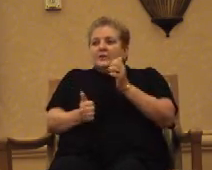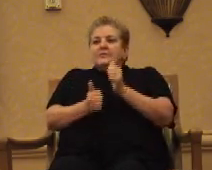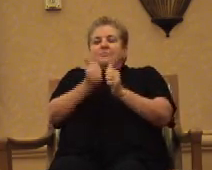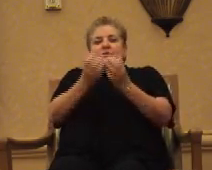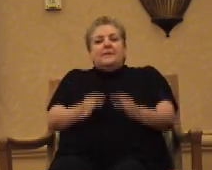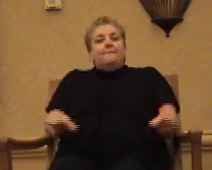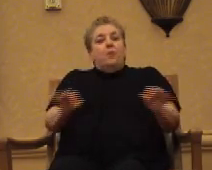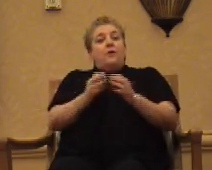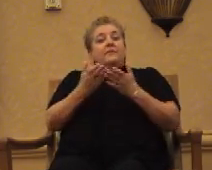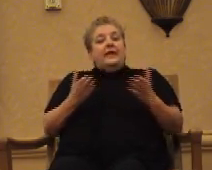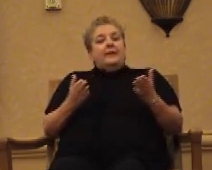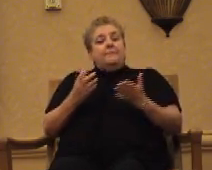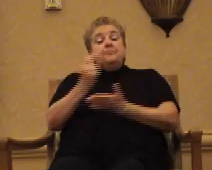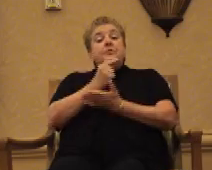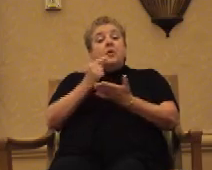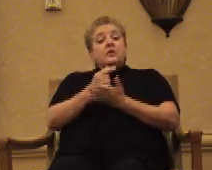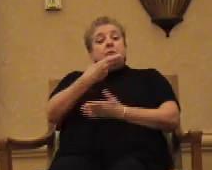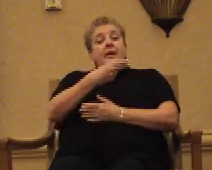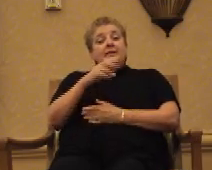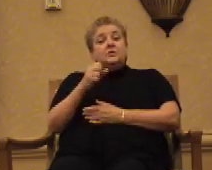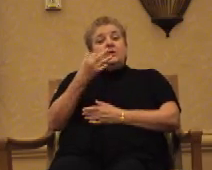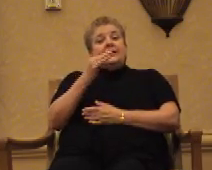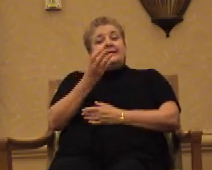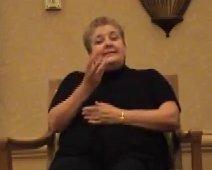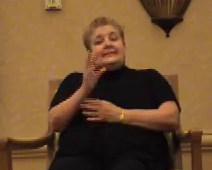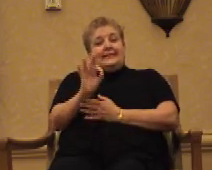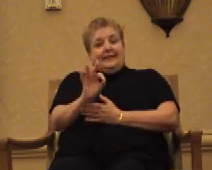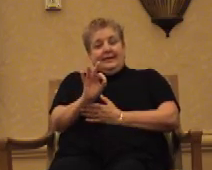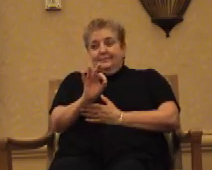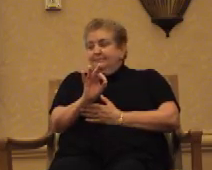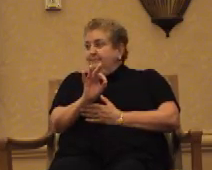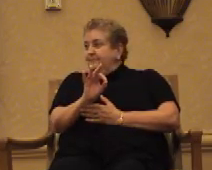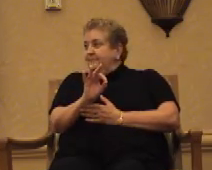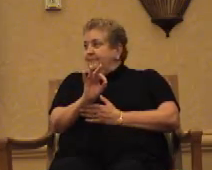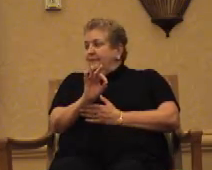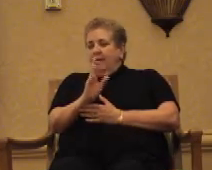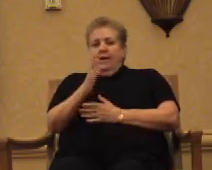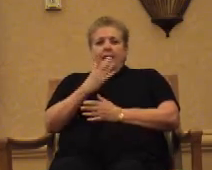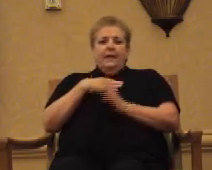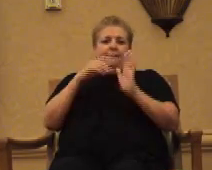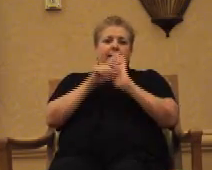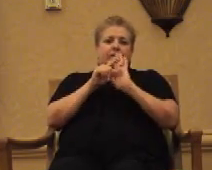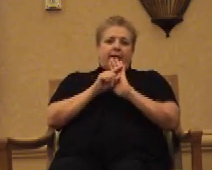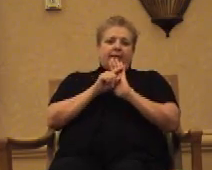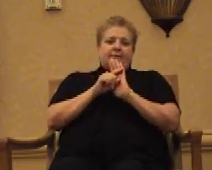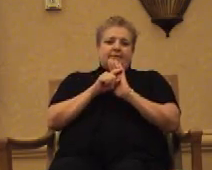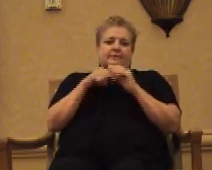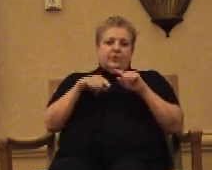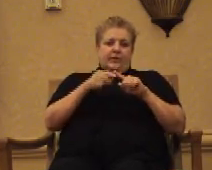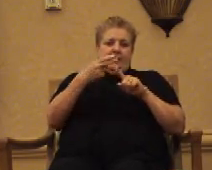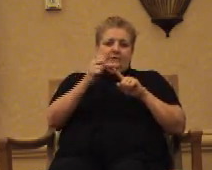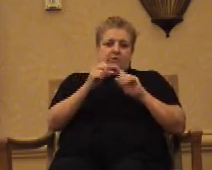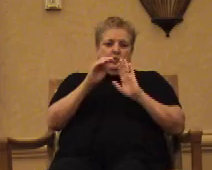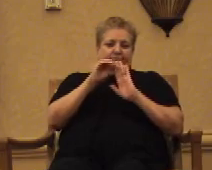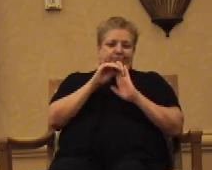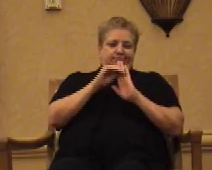graduated high school in 1969, and my grades went down every semester I was in high school. I don't know, there are people